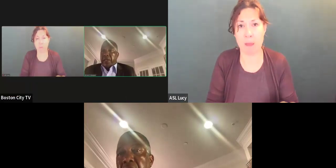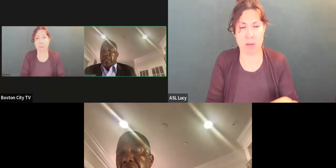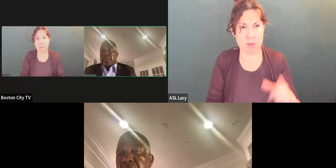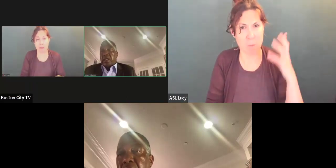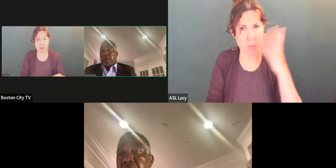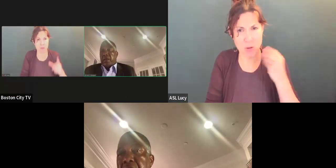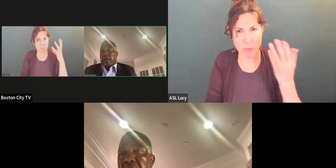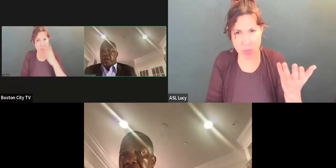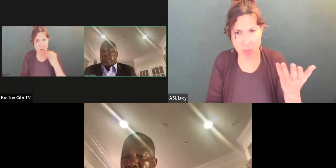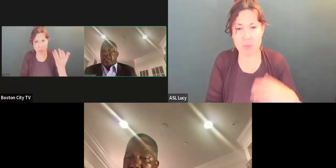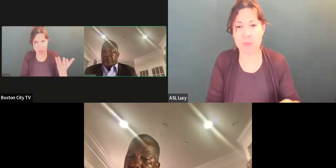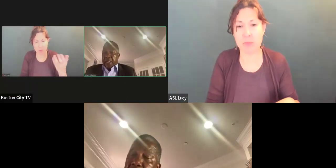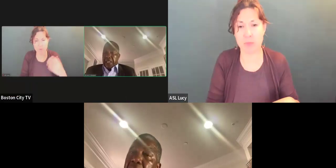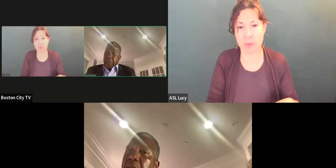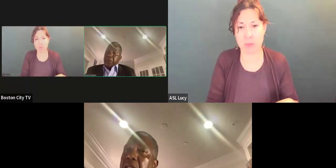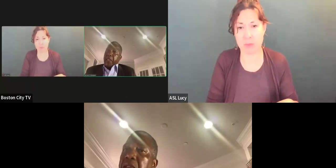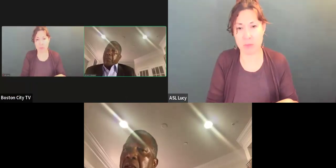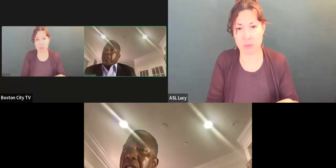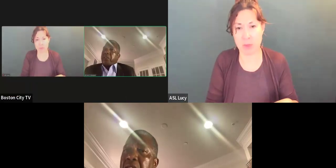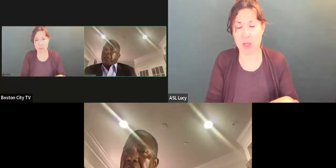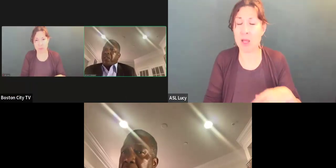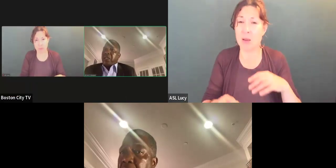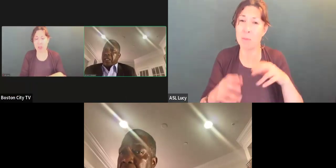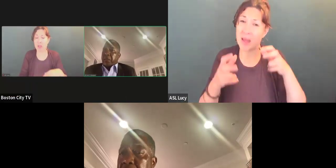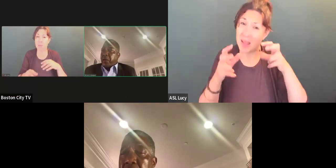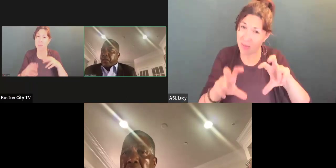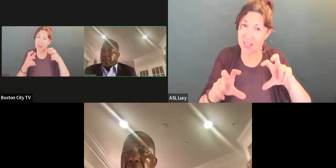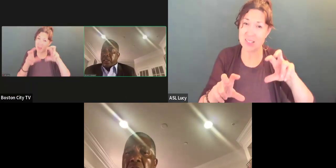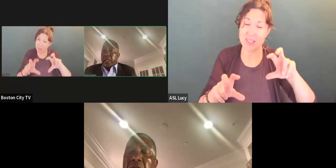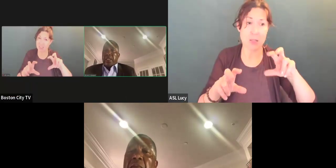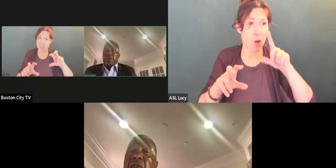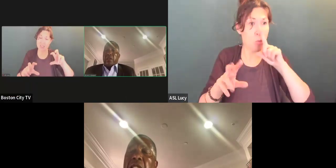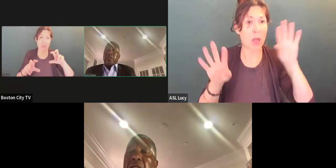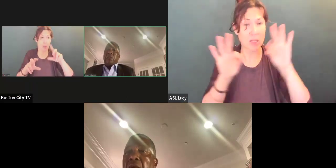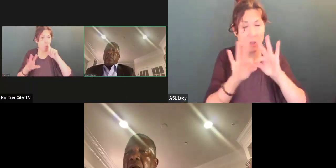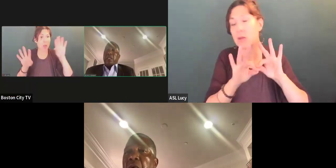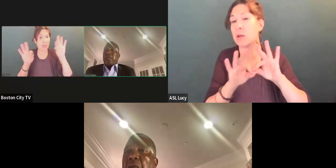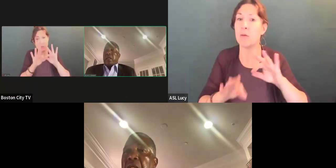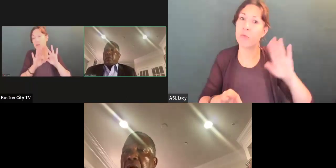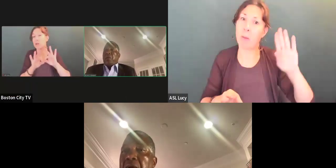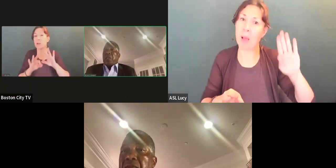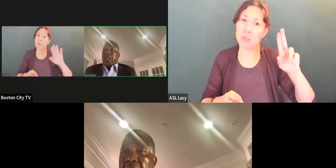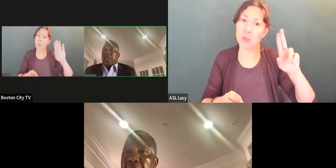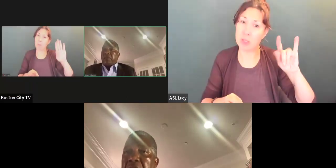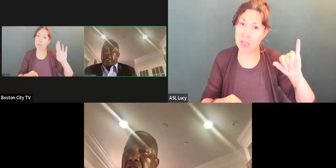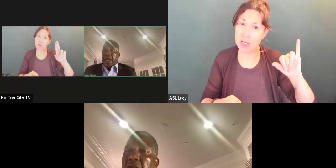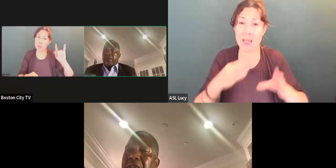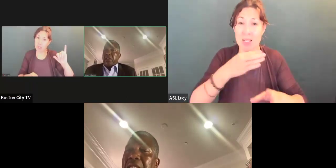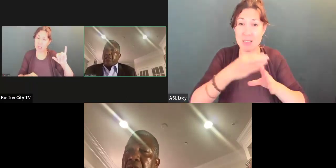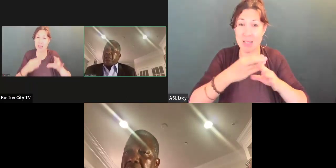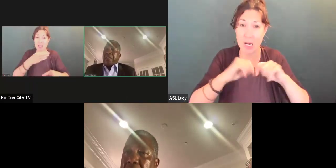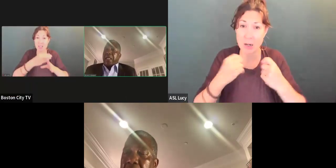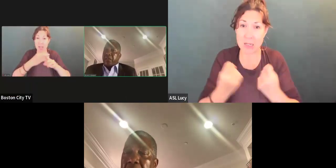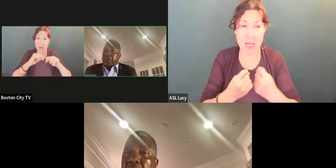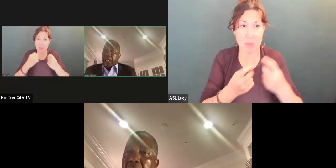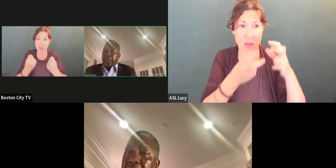significance of this investment by the Boston Unity Soccer Partners into our community. We would love to have this new